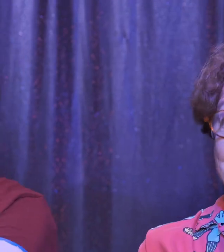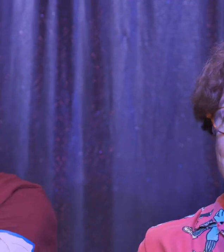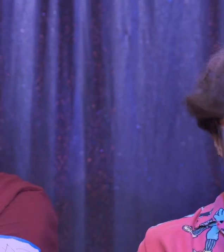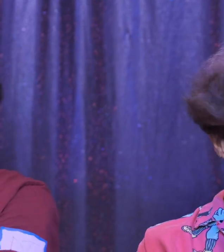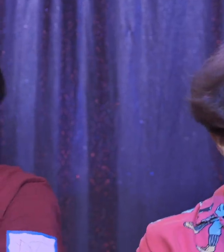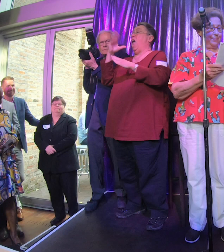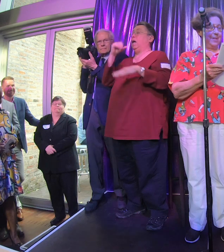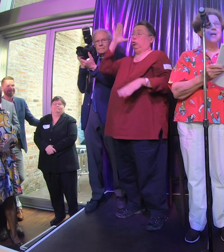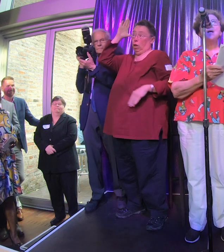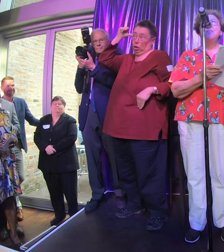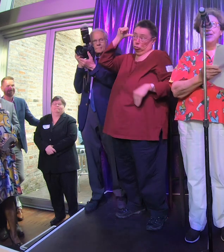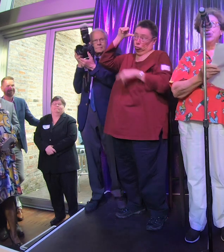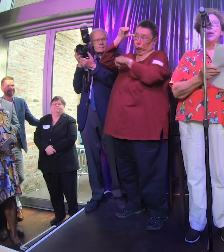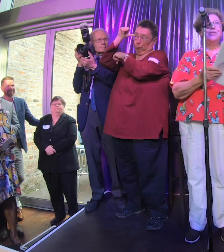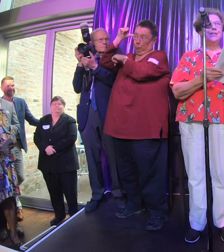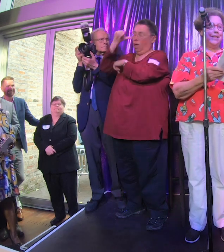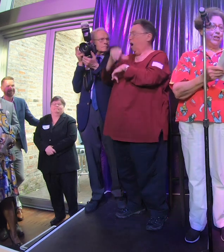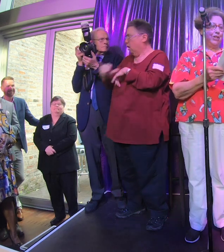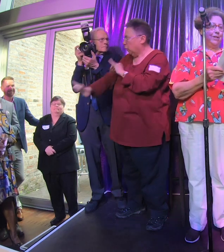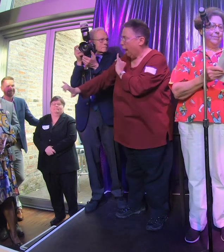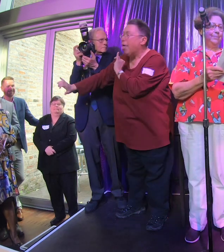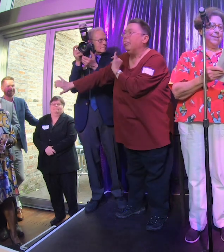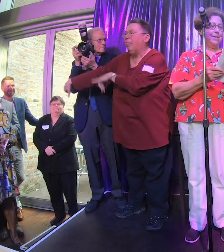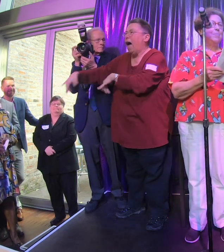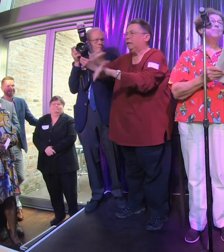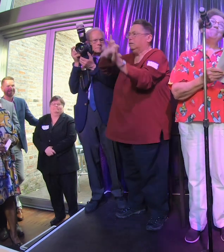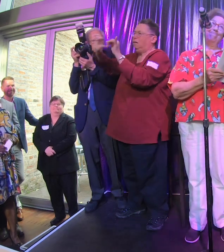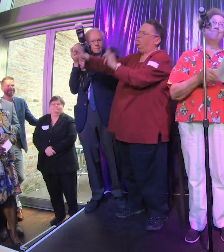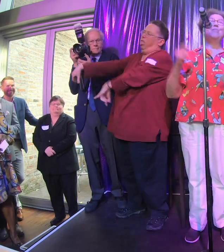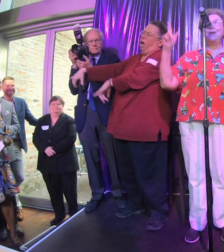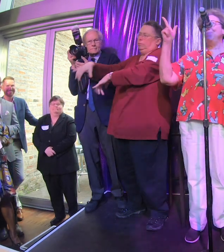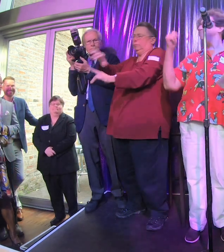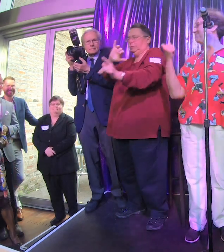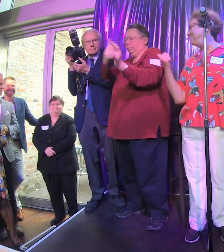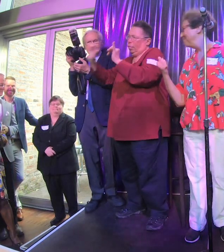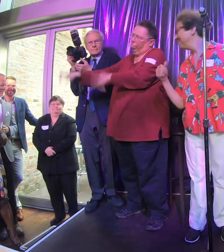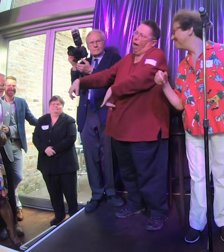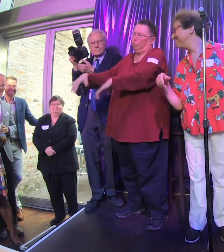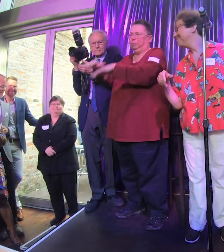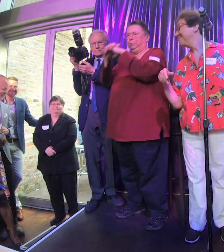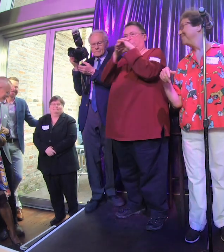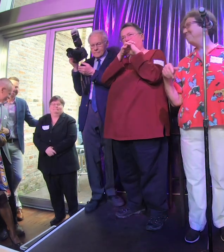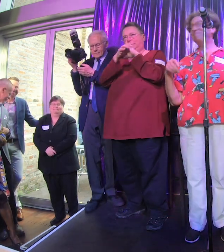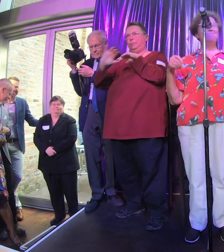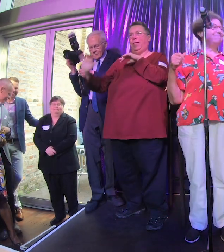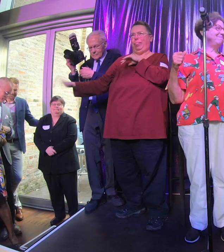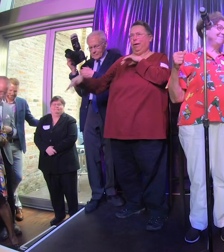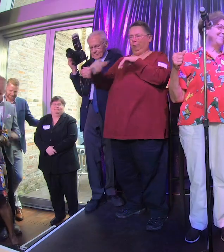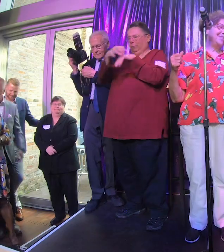and tenacious. That's Tracy in a nutshell. Right?